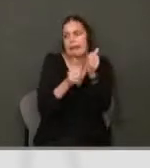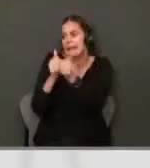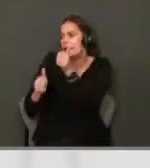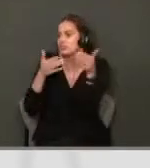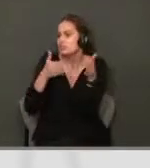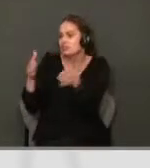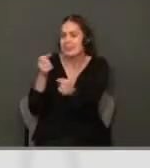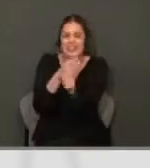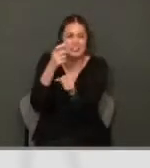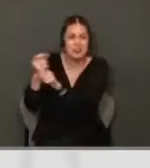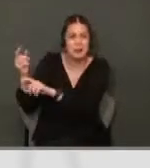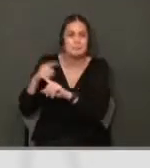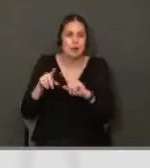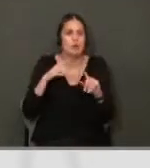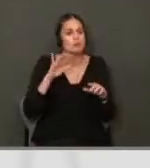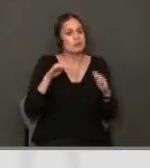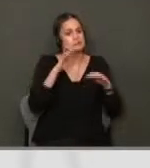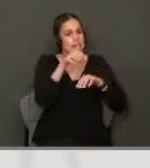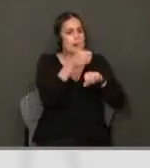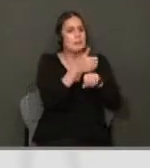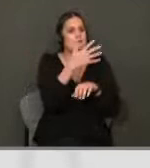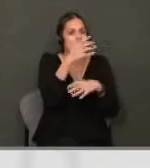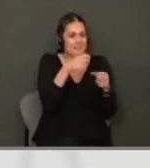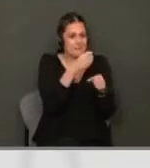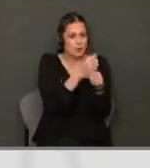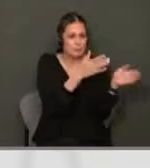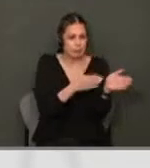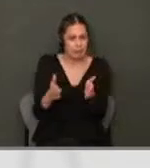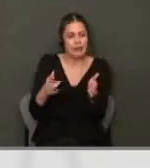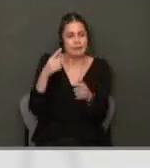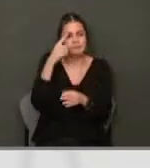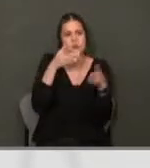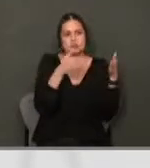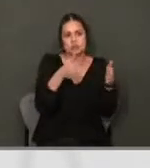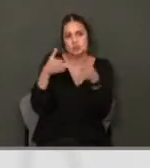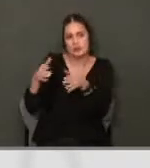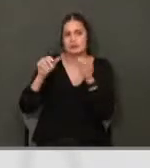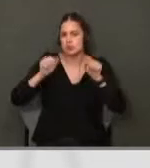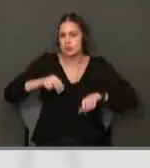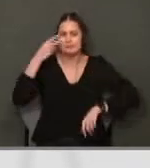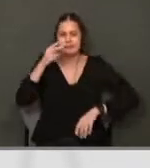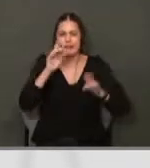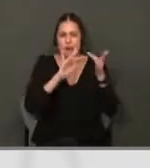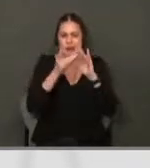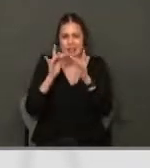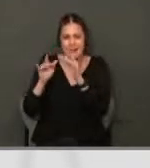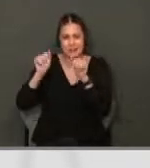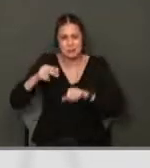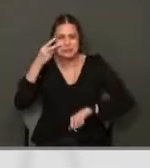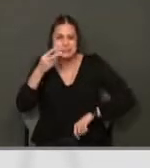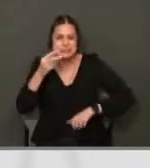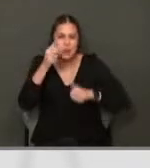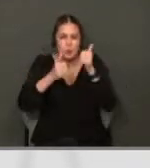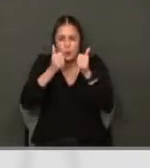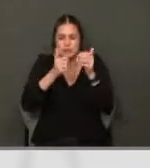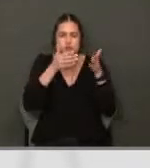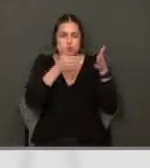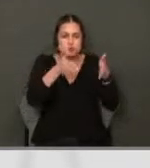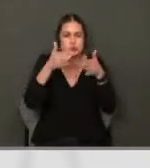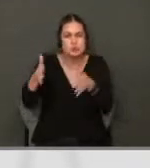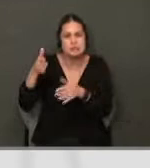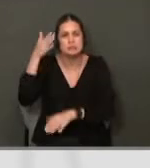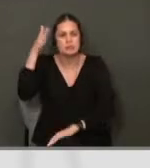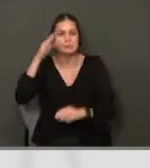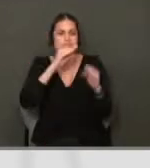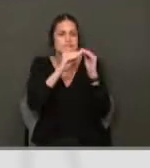5-year street IMP infrastructure plan that's online. You can go online, you can look and see what streets are scheduled to be